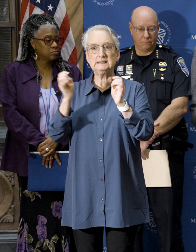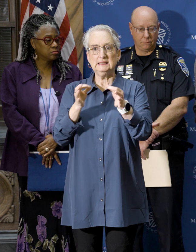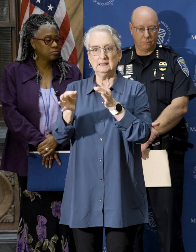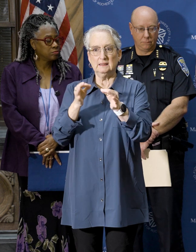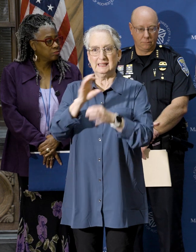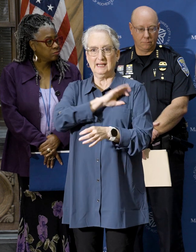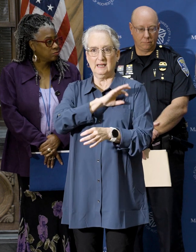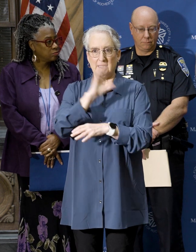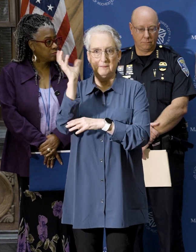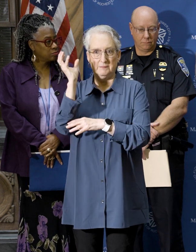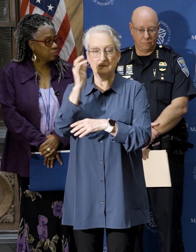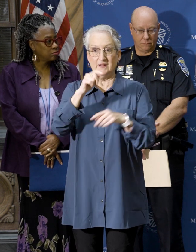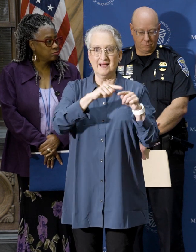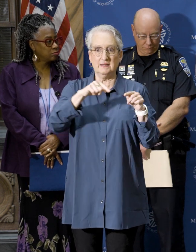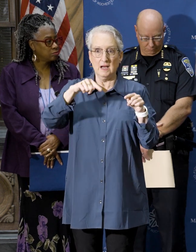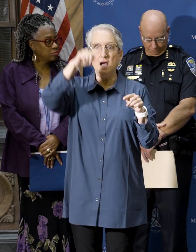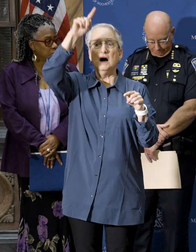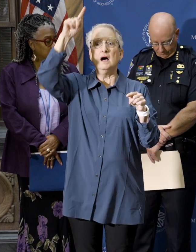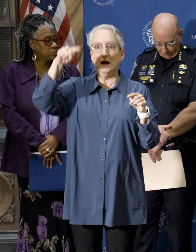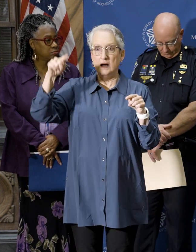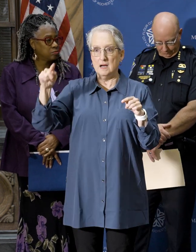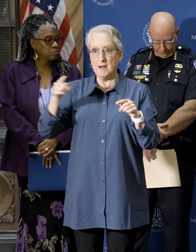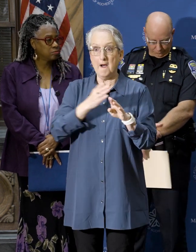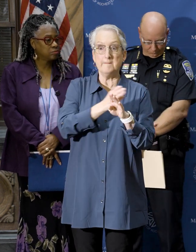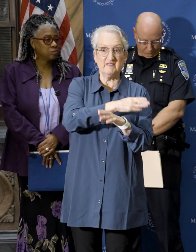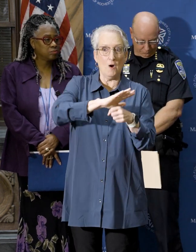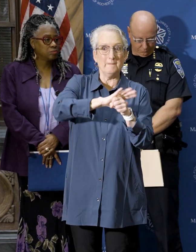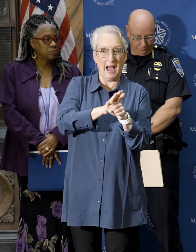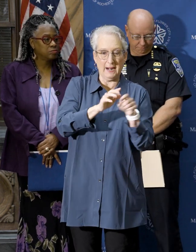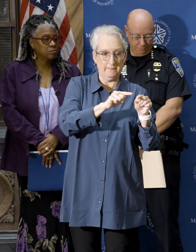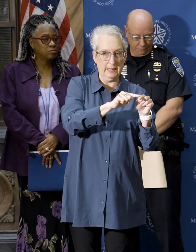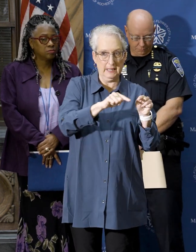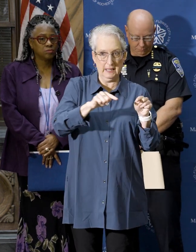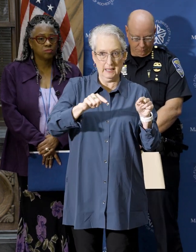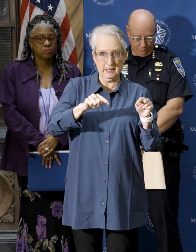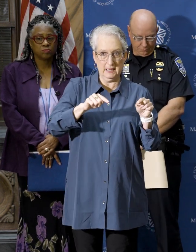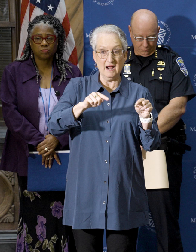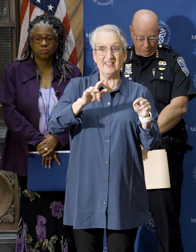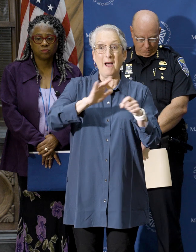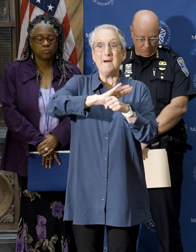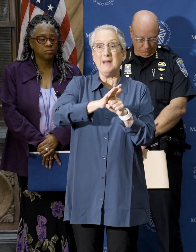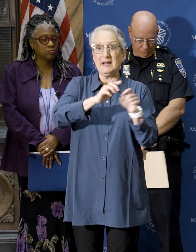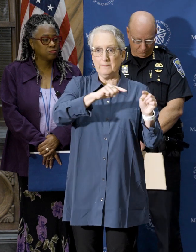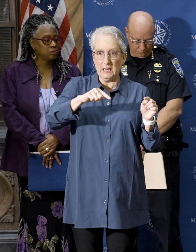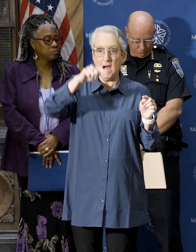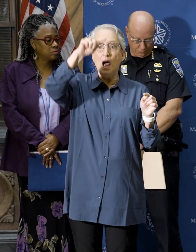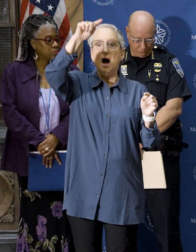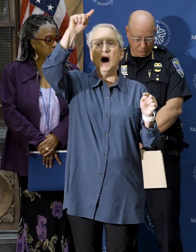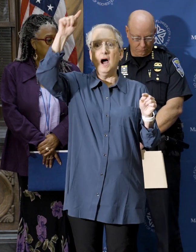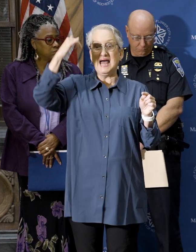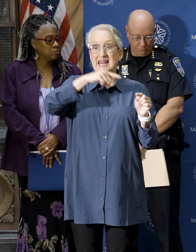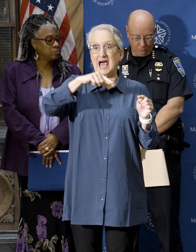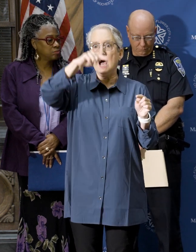and where we were at the peak and where we are falling. And today,